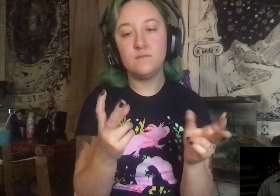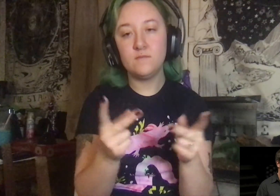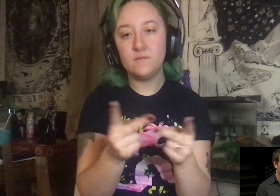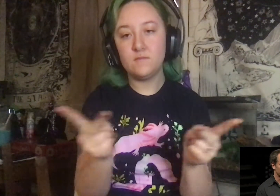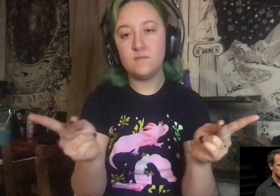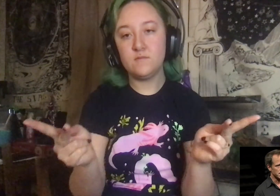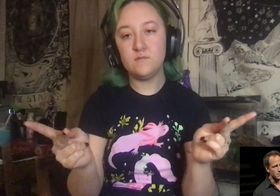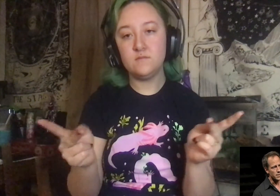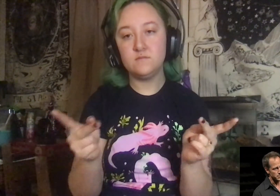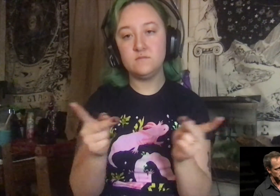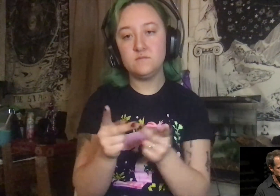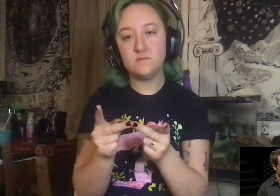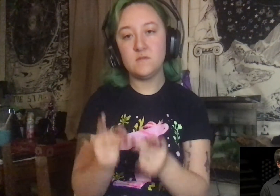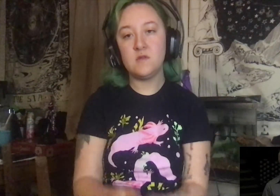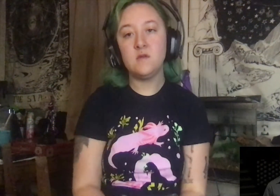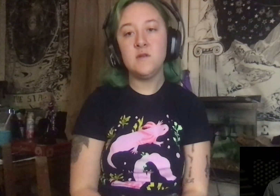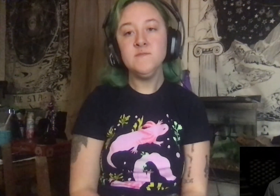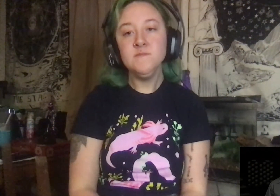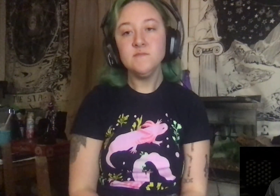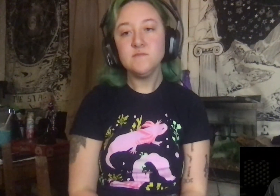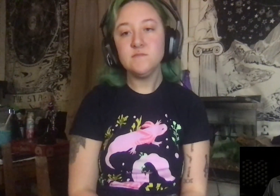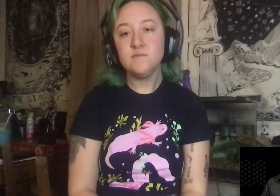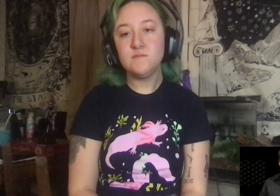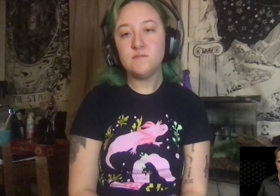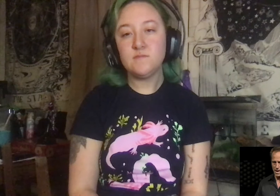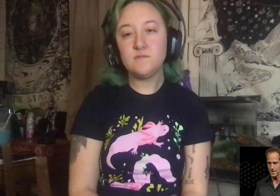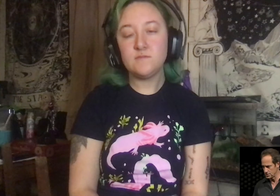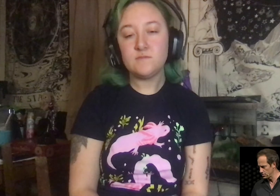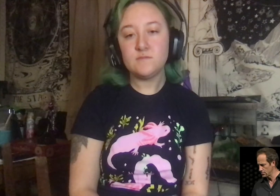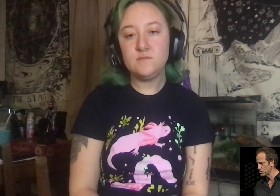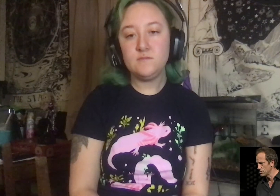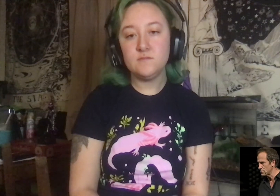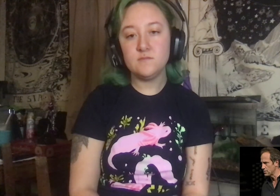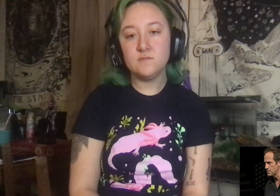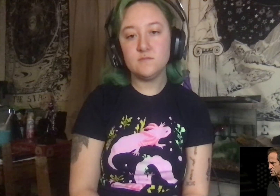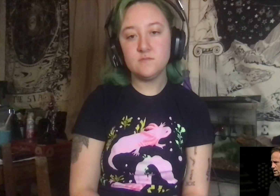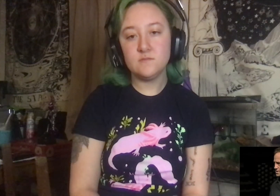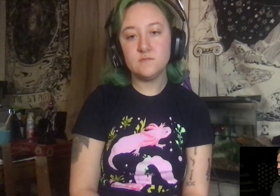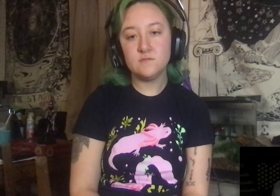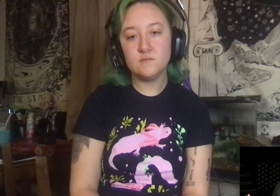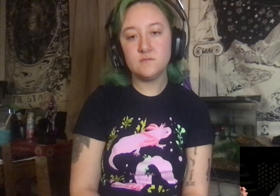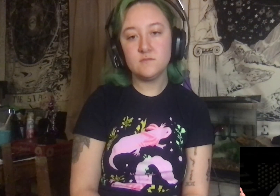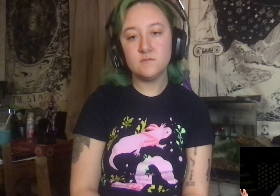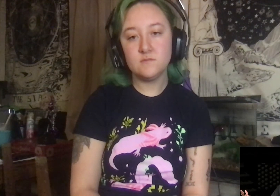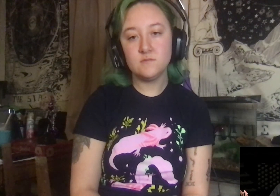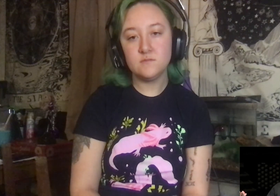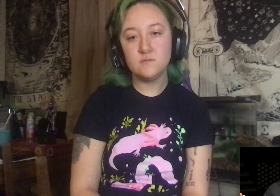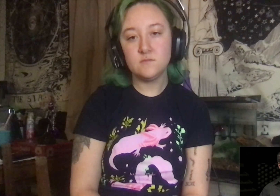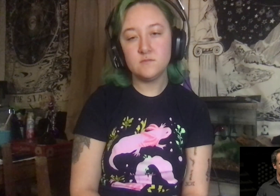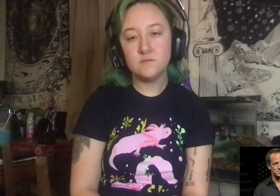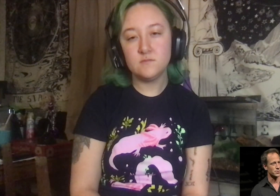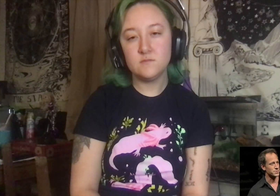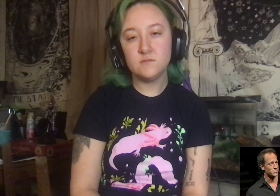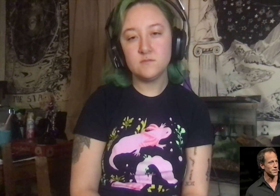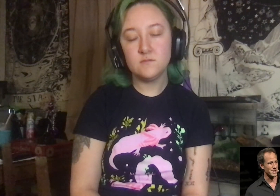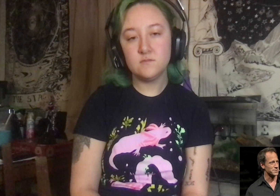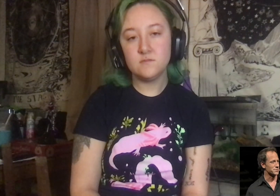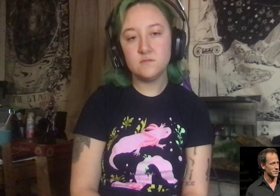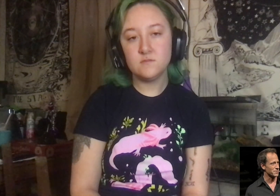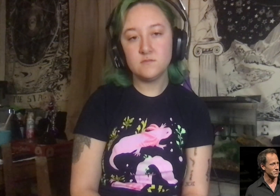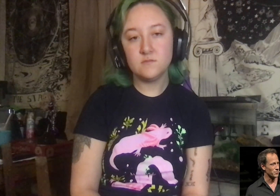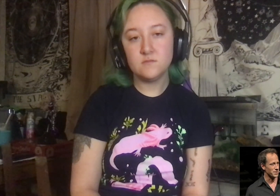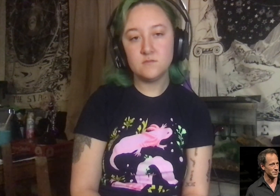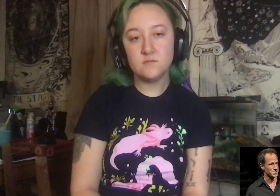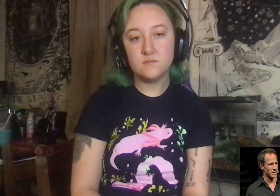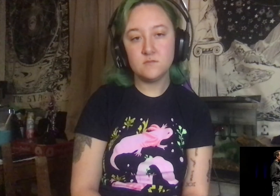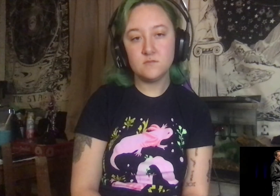steel, you've worked in every major industry. You've had your back shoulder to shoulder with these guys that our politicians are desperate to relate to